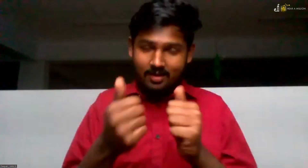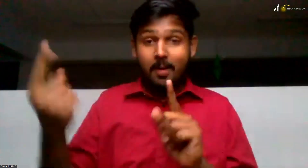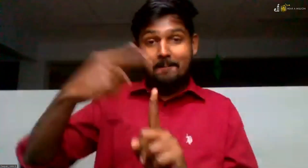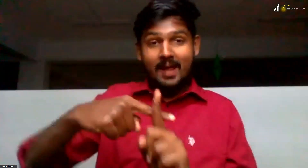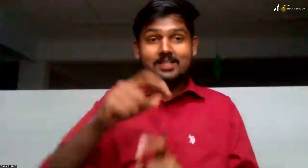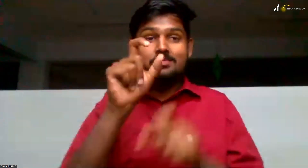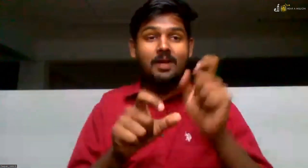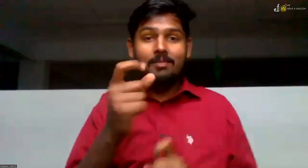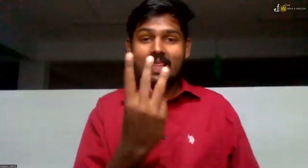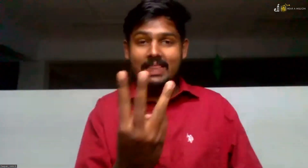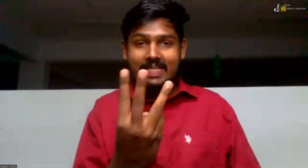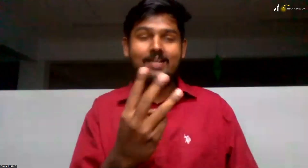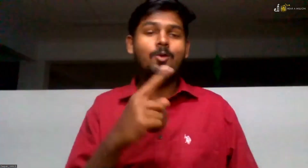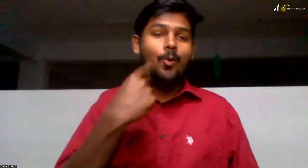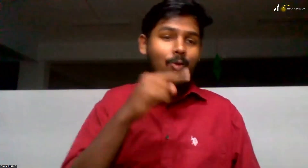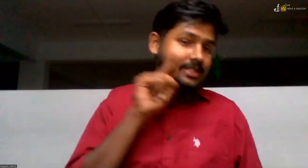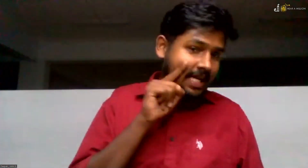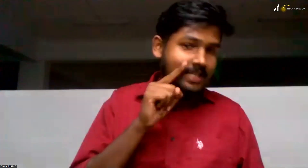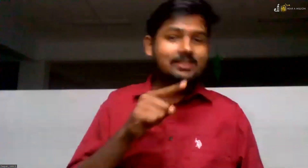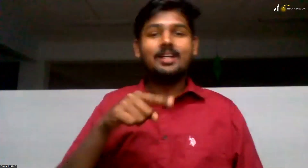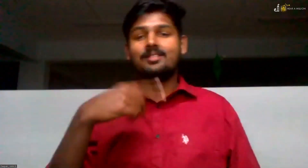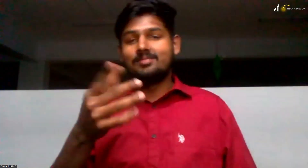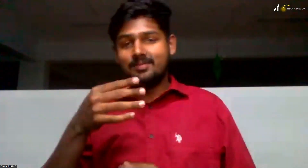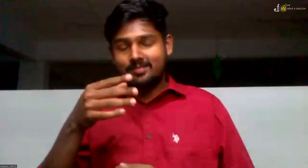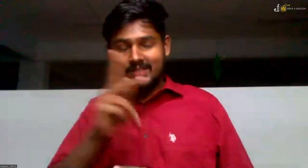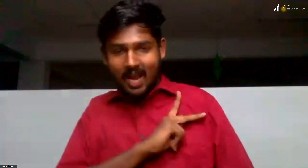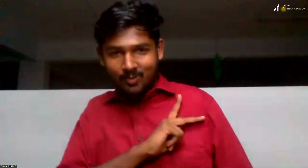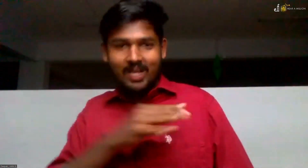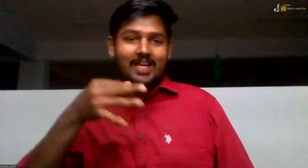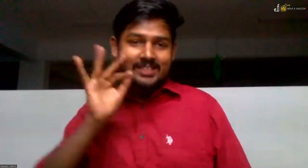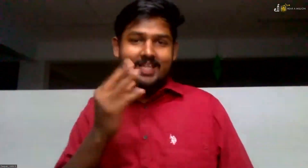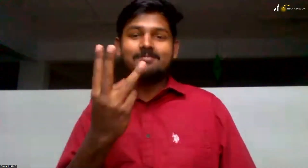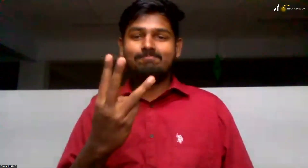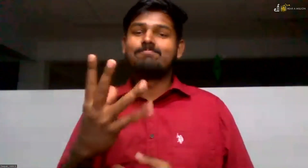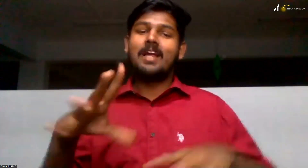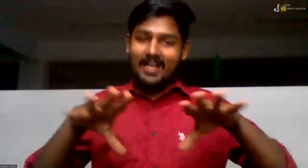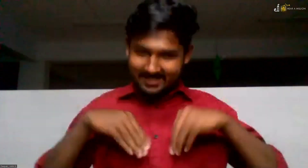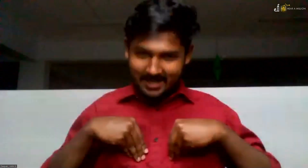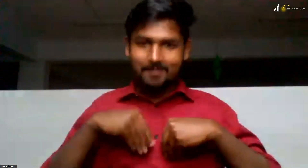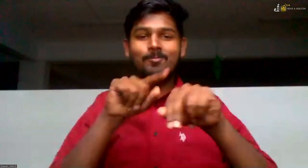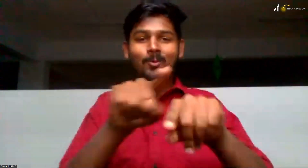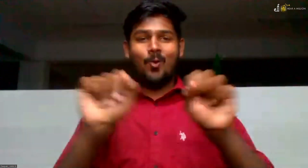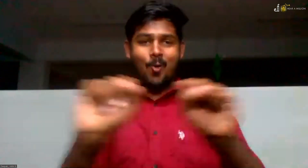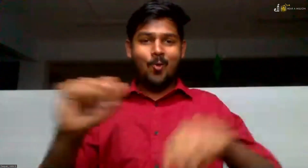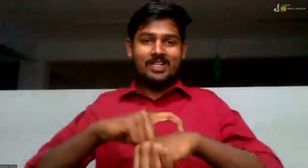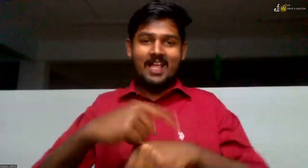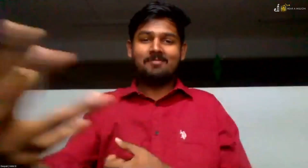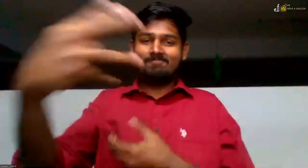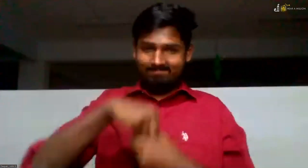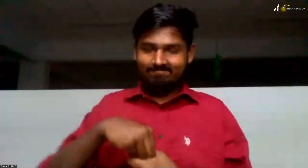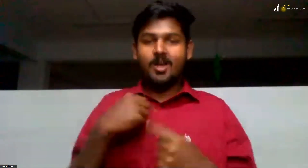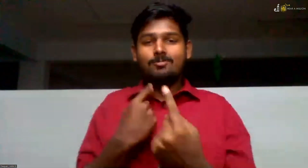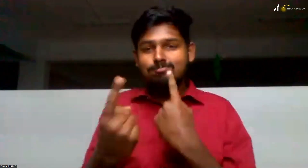sessions and being here for the complete these 1 hour 45 minutes.